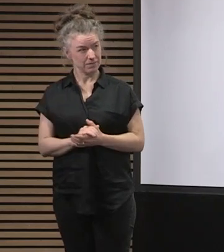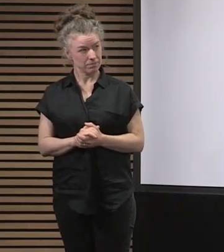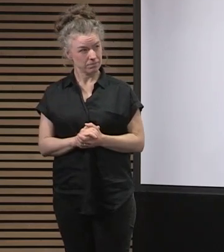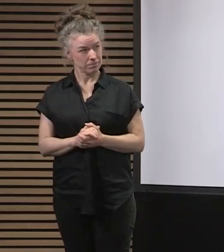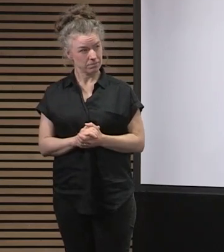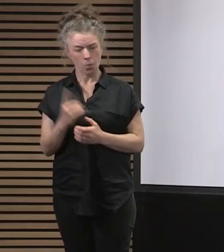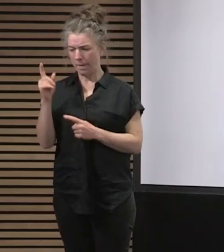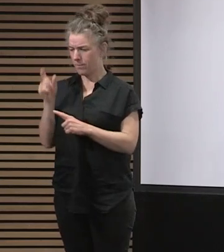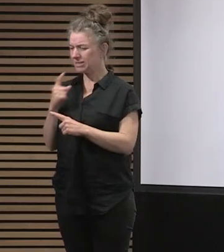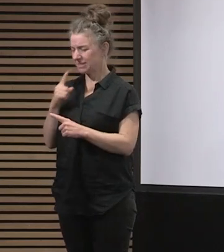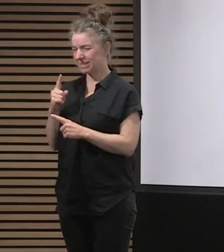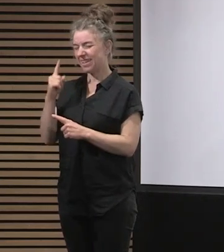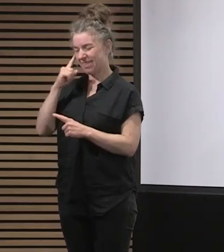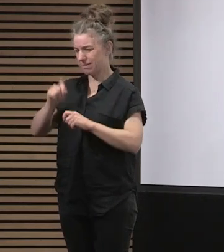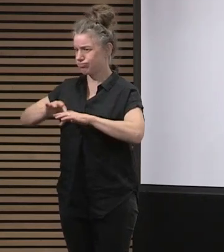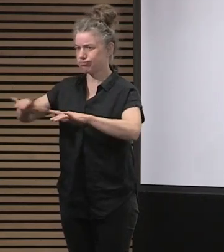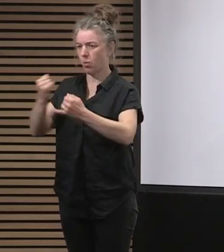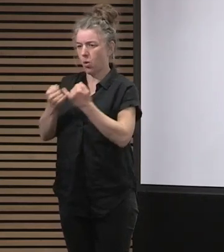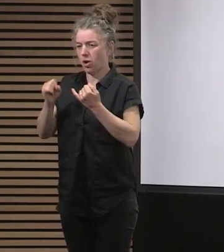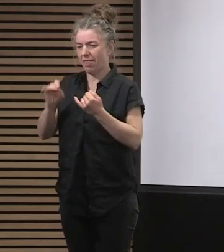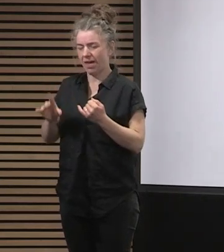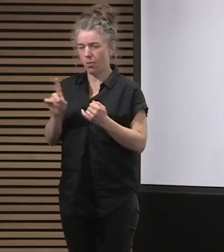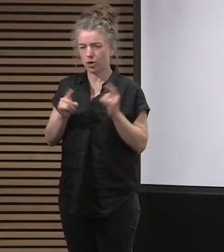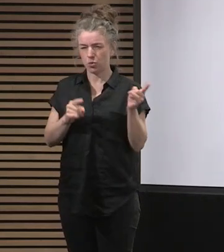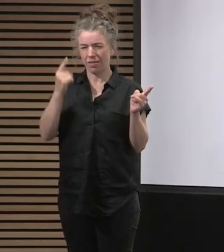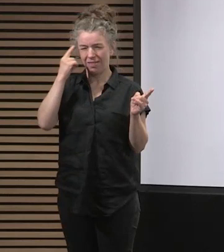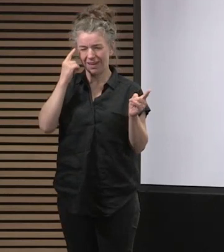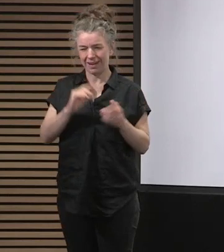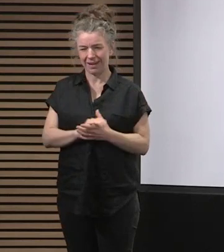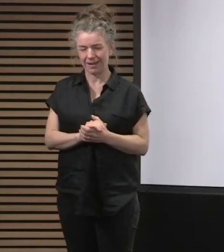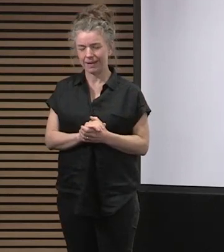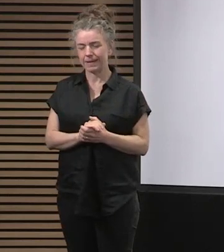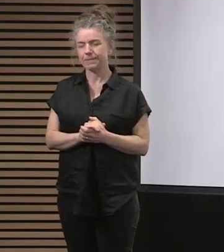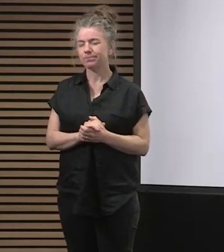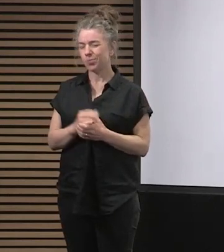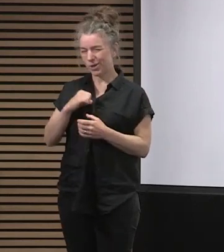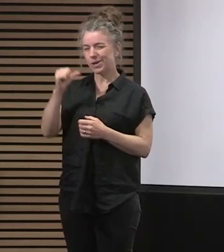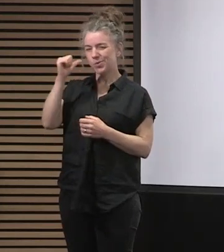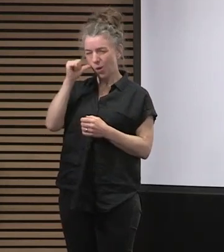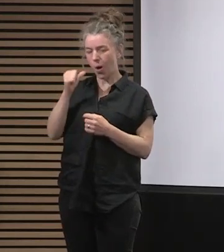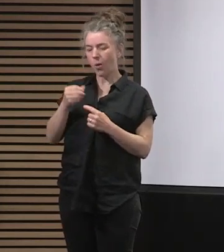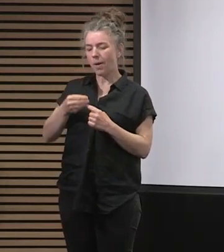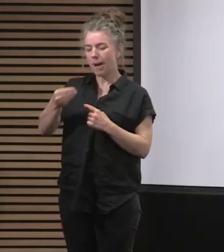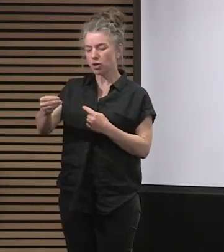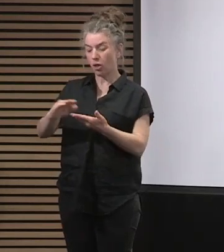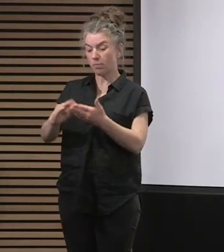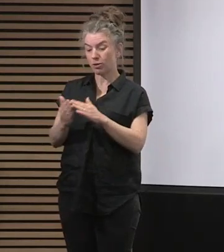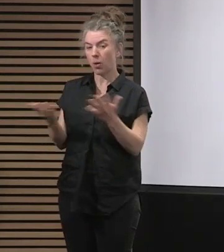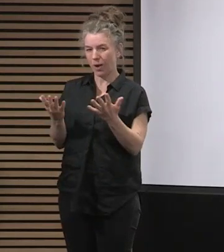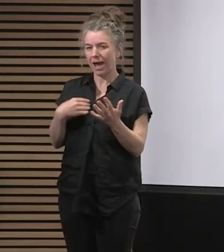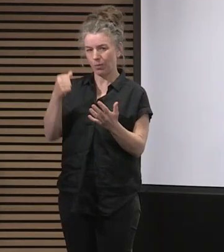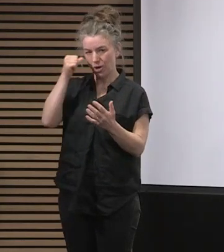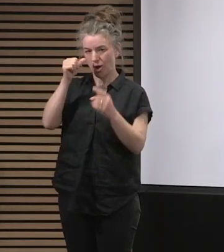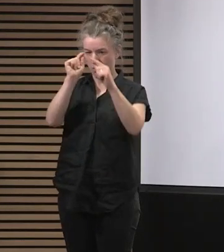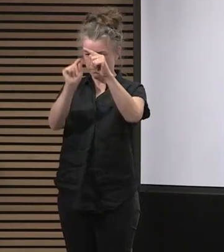share his view? Well, we have some idea, so I disagree with him in that sense. We know where our cases of community transmission are, and we